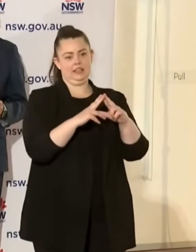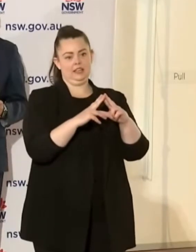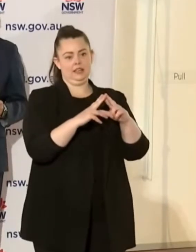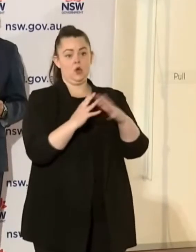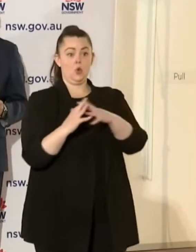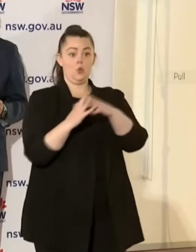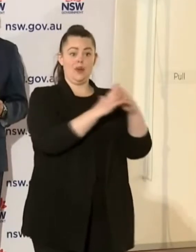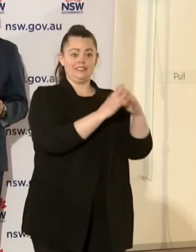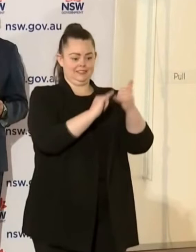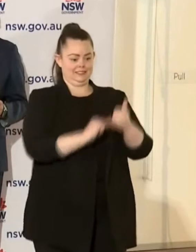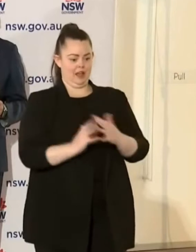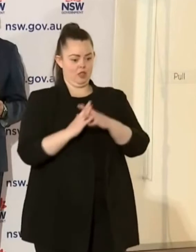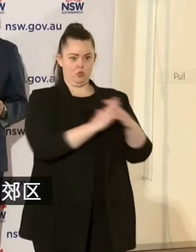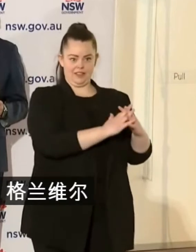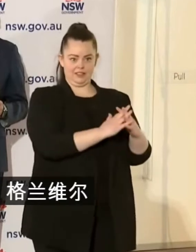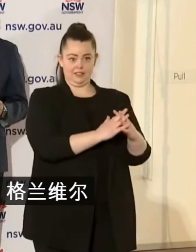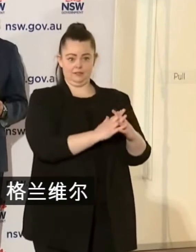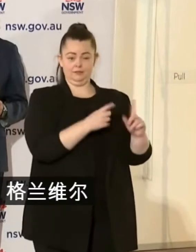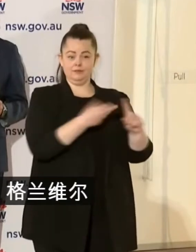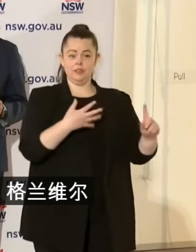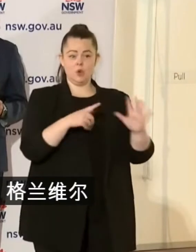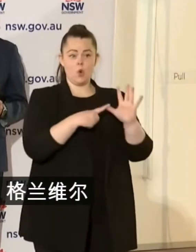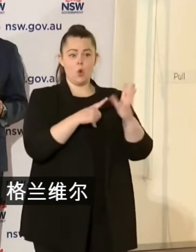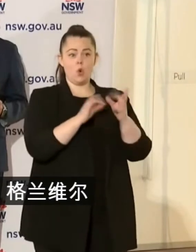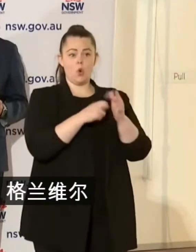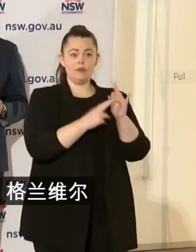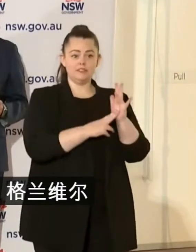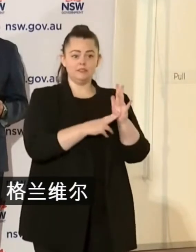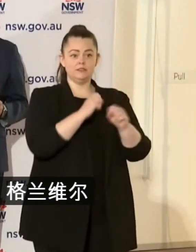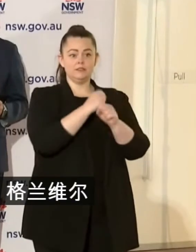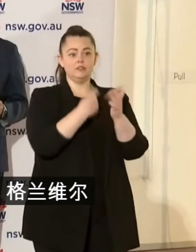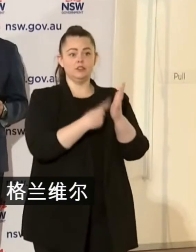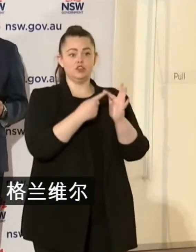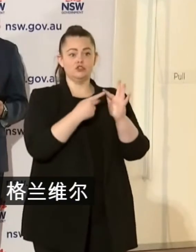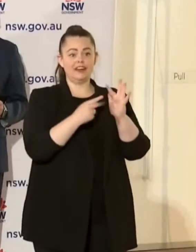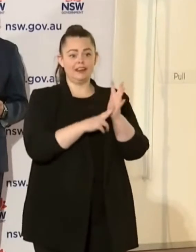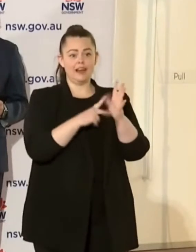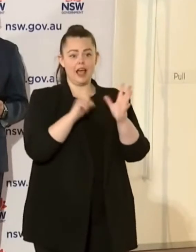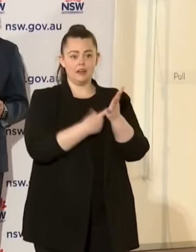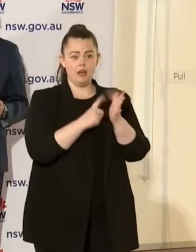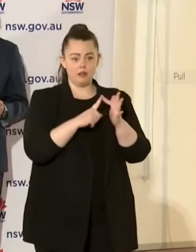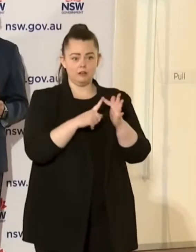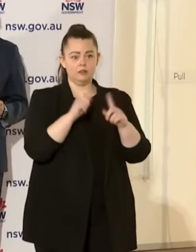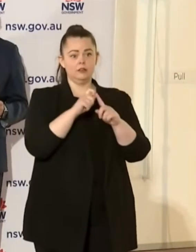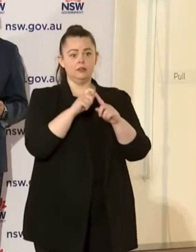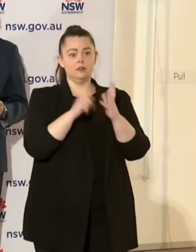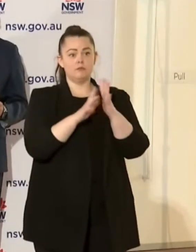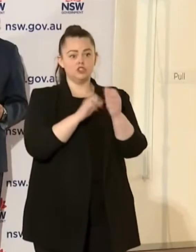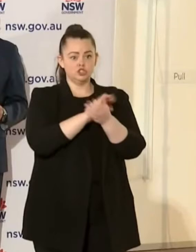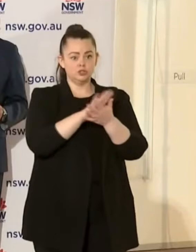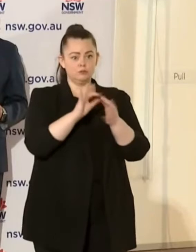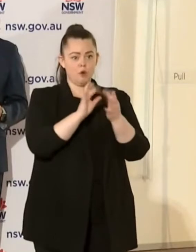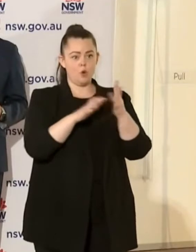the suburbs of Auburn, Greenacre, Merrylands, Liverpool, Punchbowl, Granville, Bankstown and